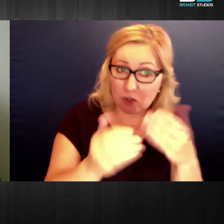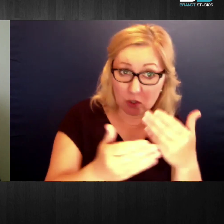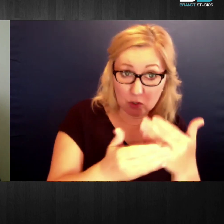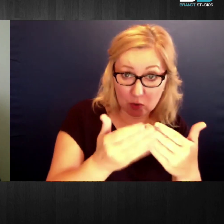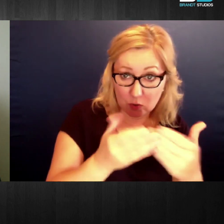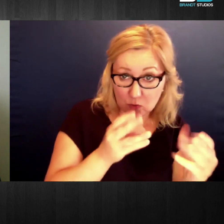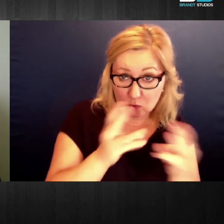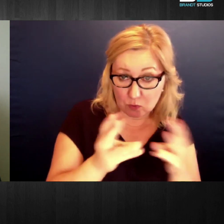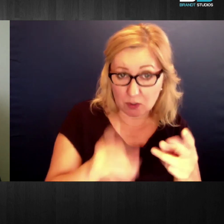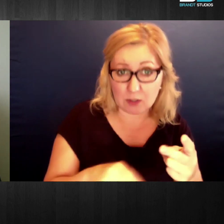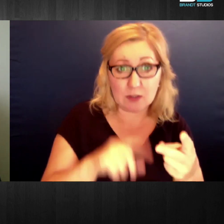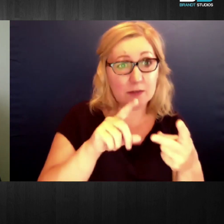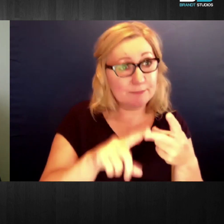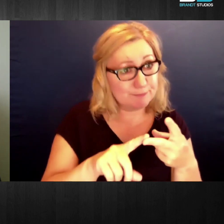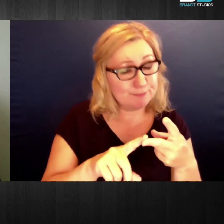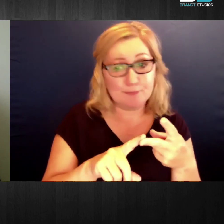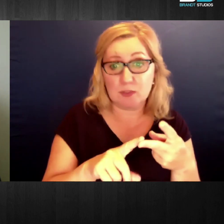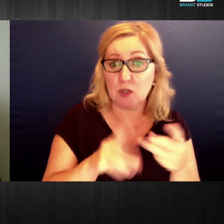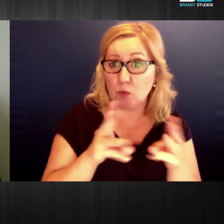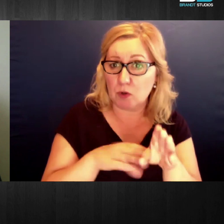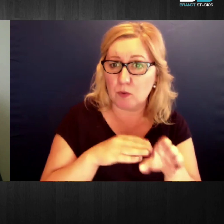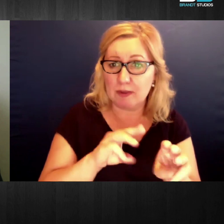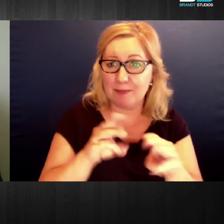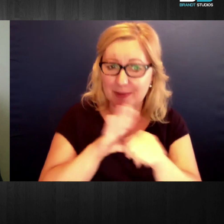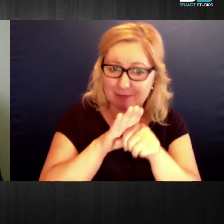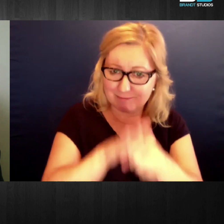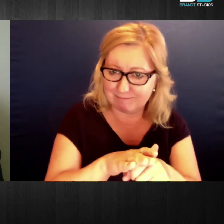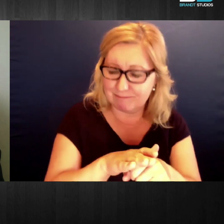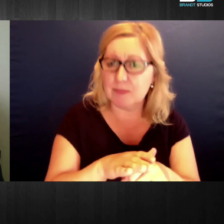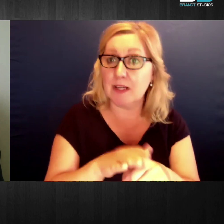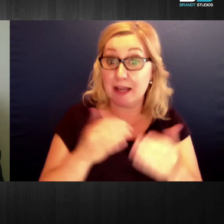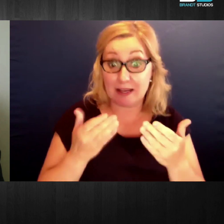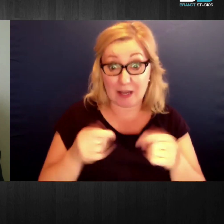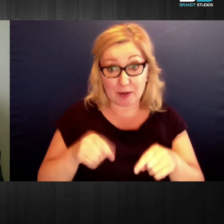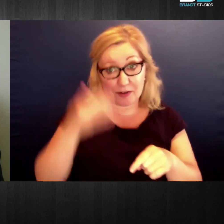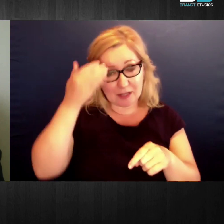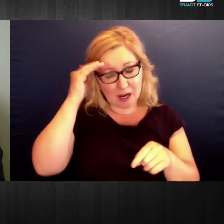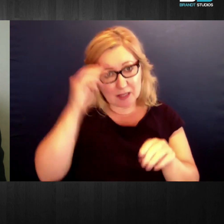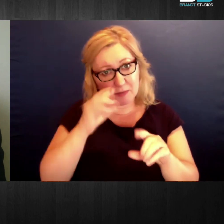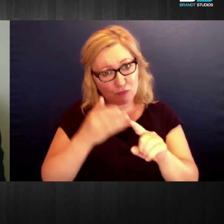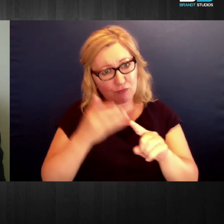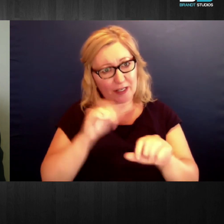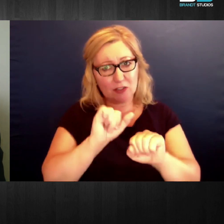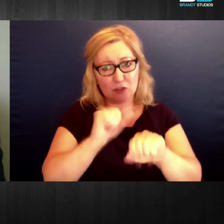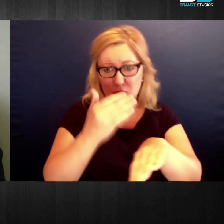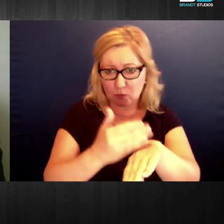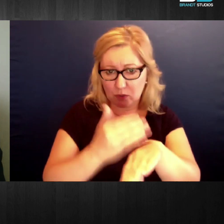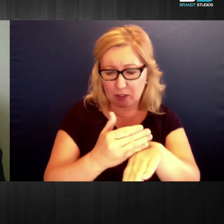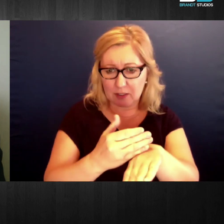acknowledged in Ireland and abroad for its message, for its power, and for its ability to help us understand each